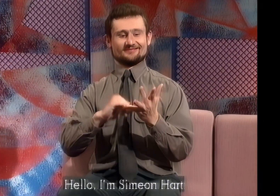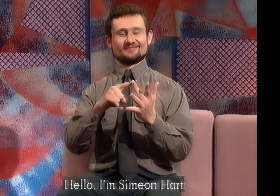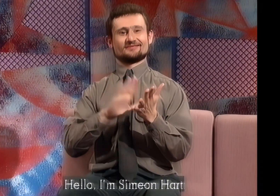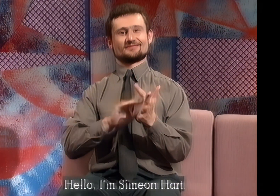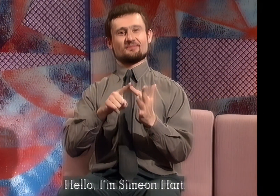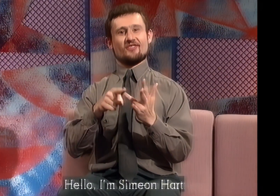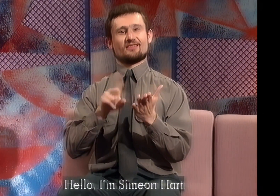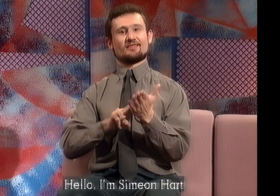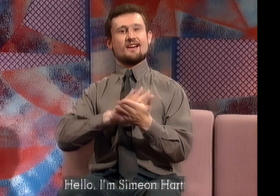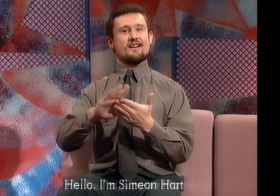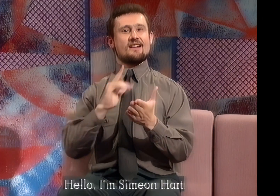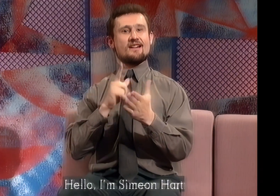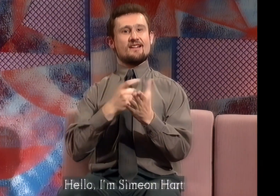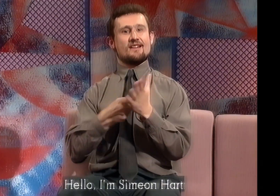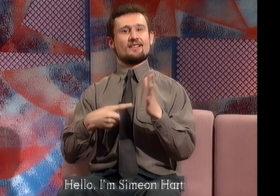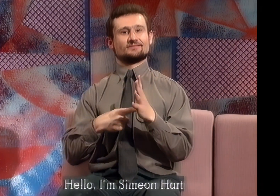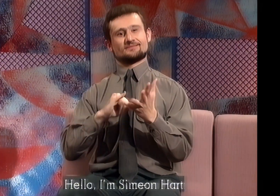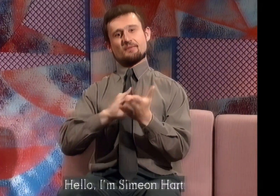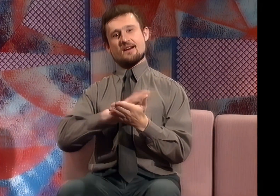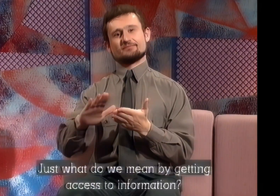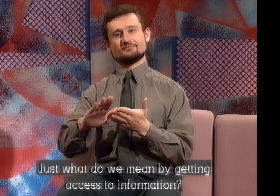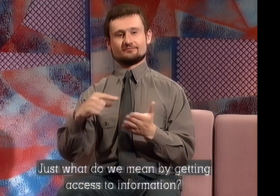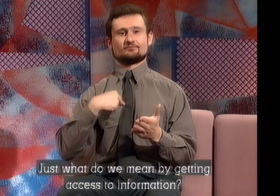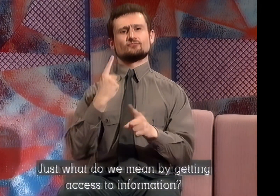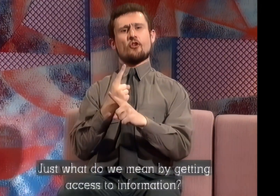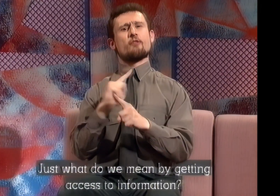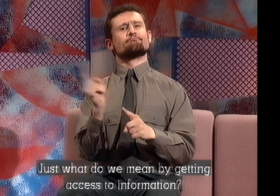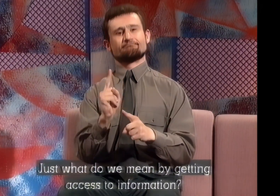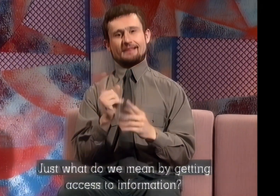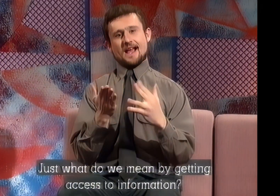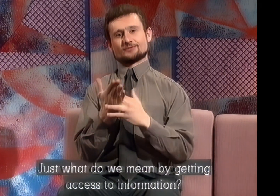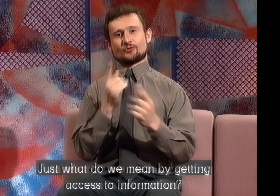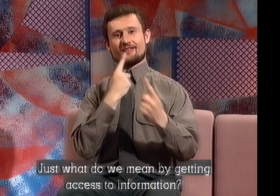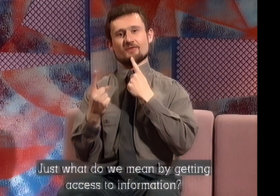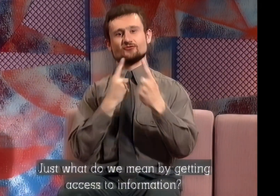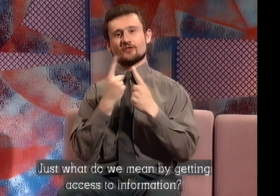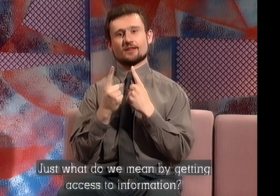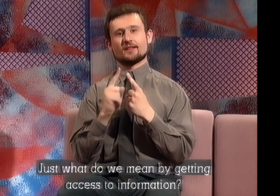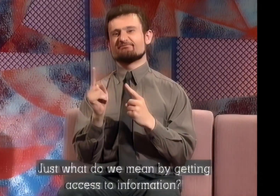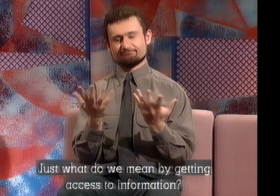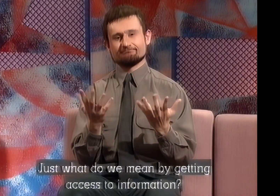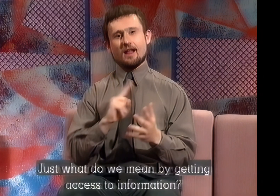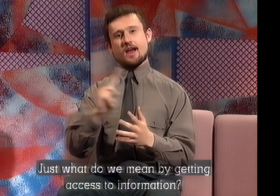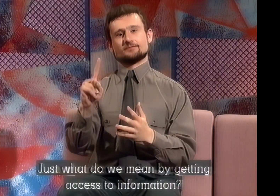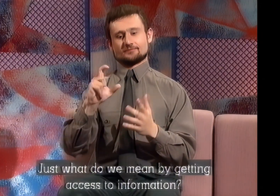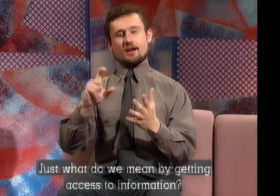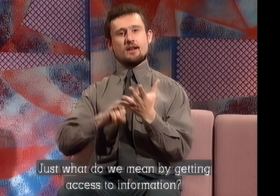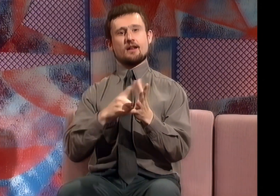Hello, I'm Simeon Hart. Just what do we mean by getting access to information? Later